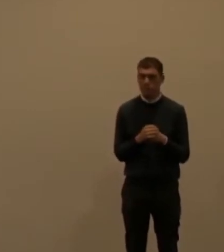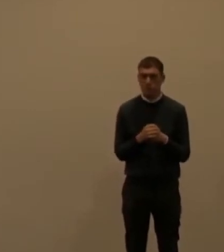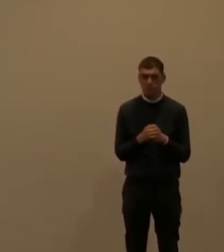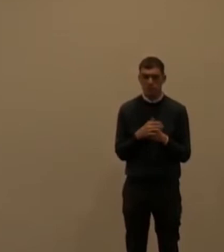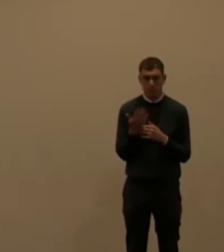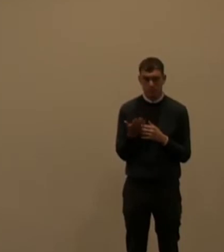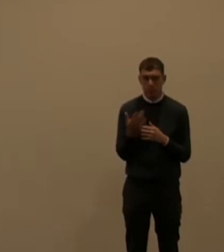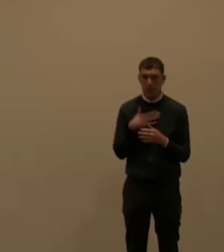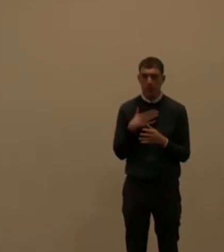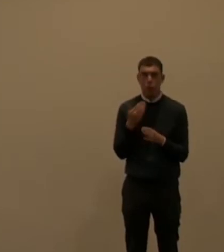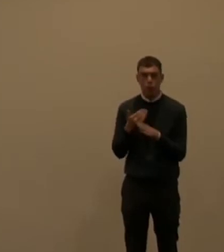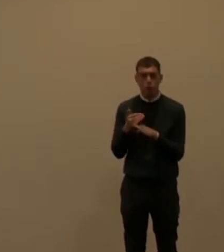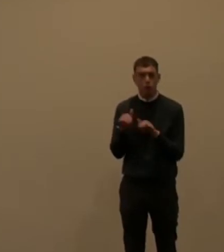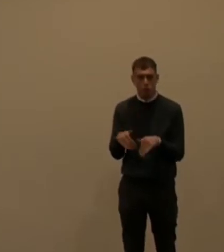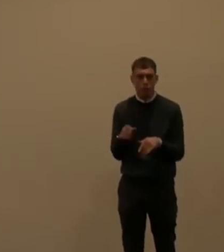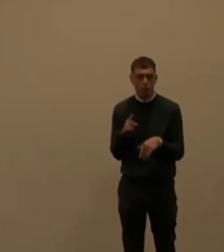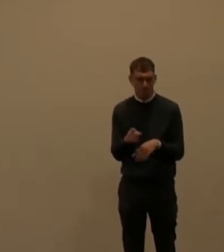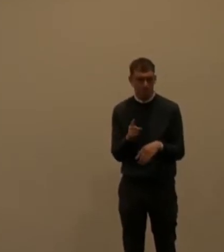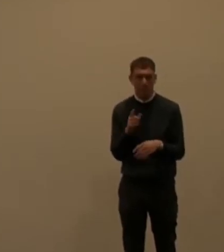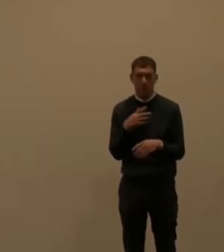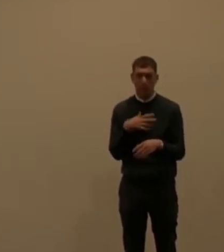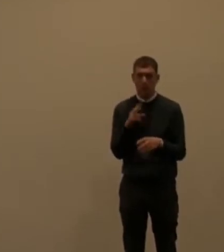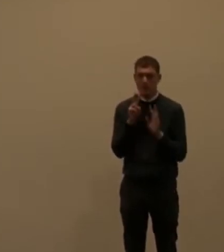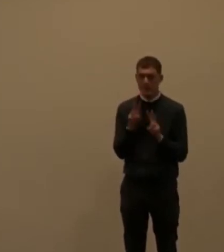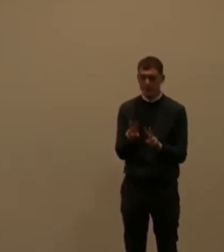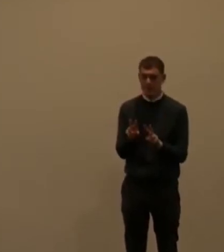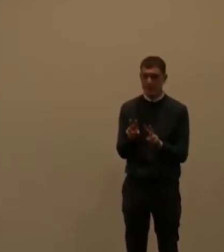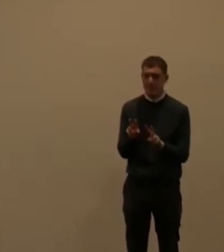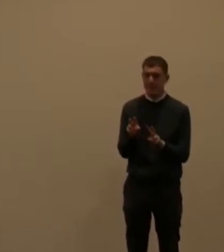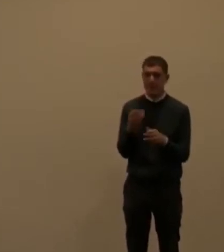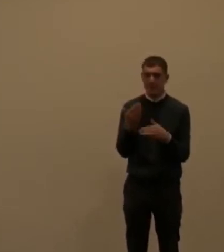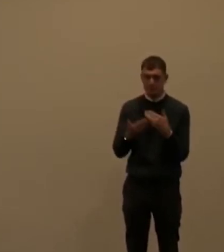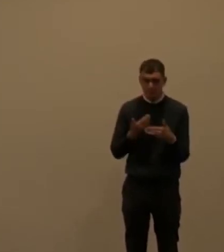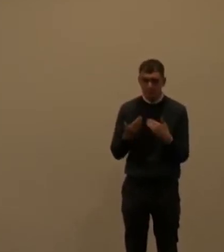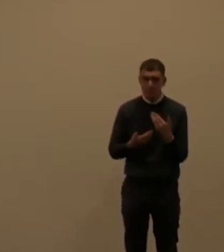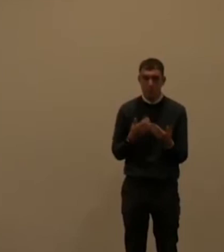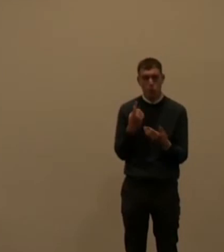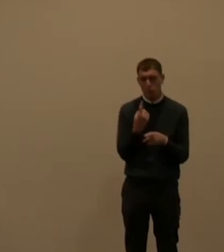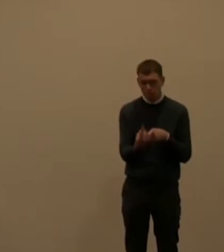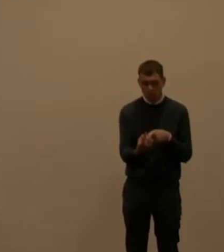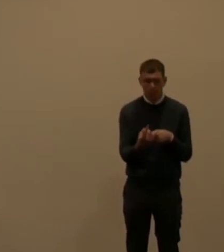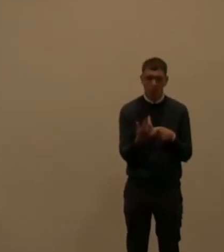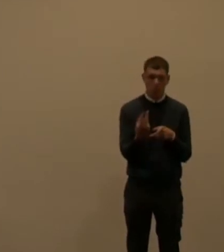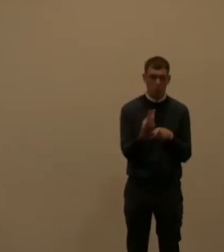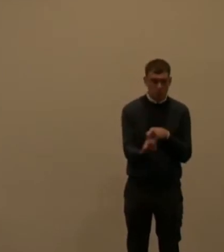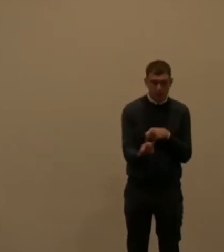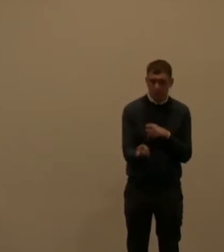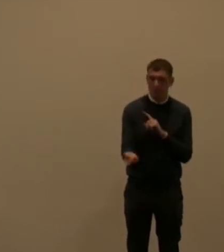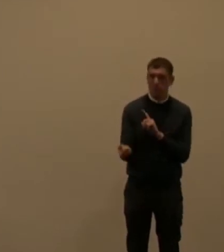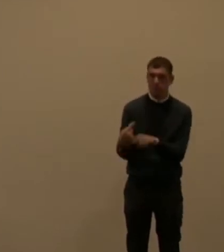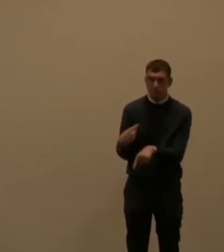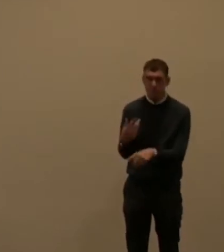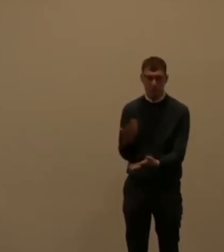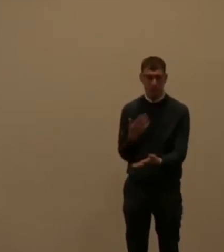every workshops I also liked, but the fact that I could see that my ticket that usually takes like a week to answer, I got an answer in